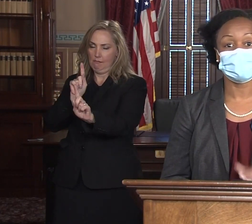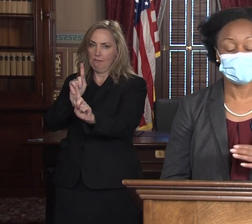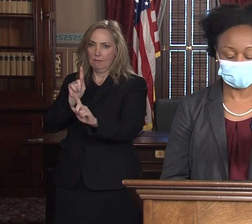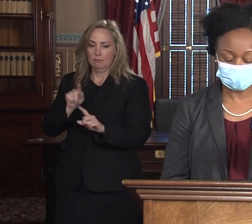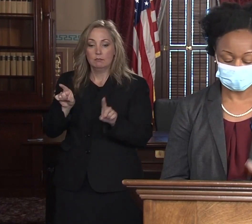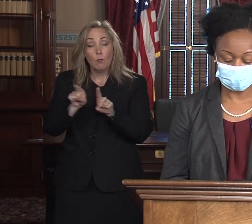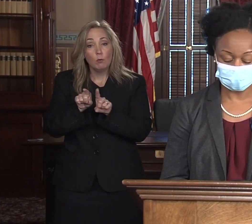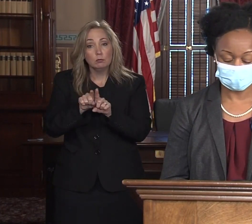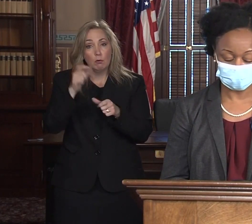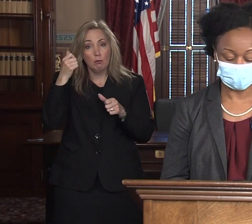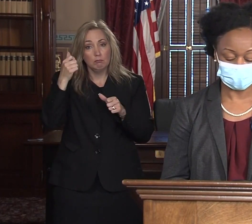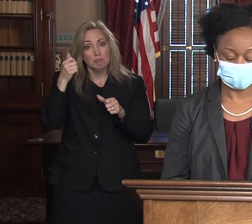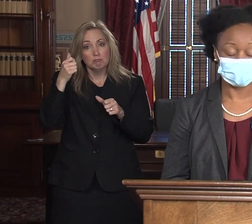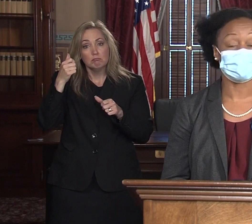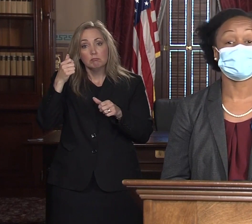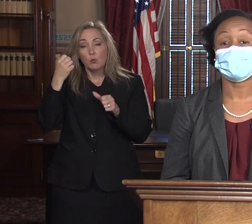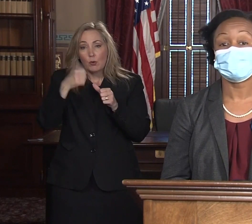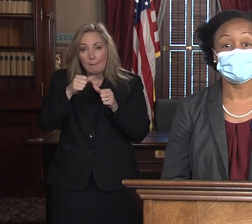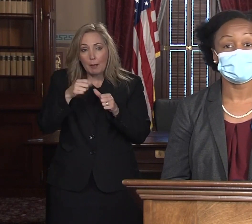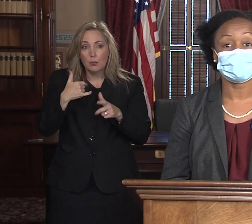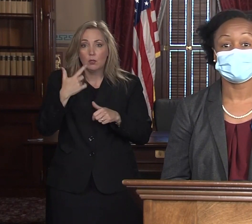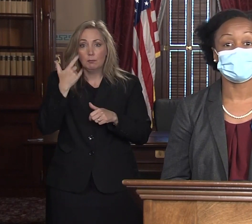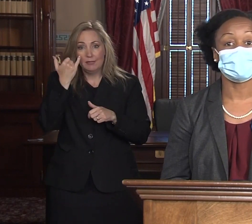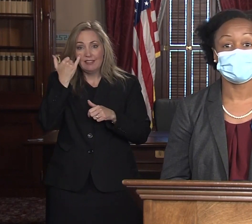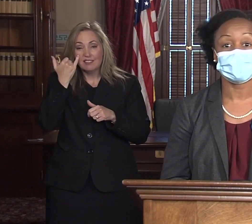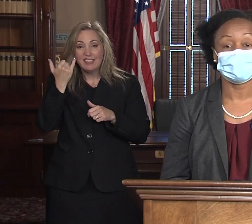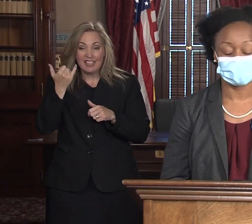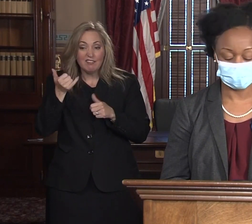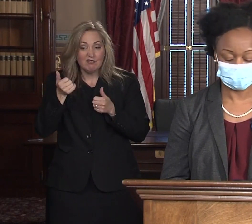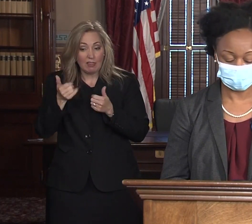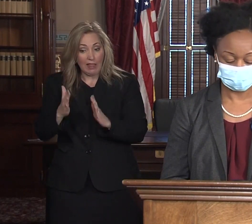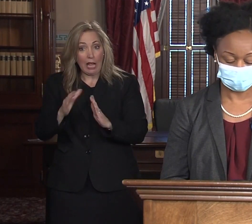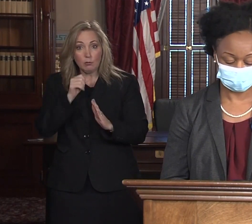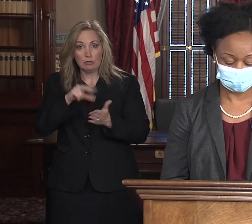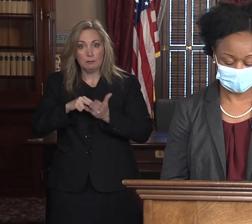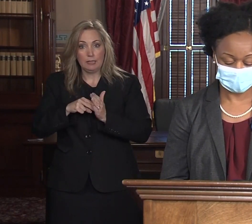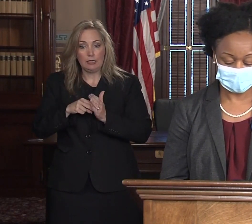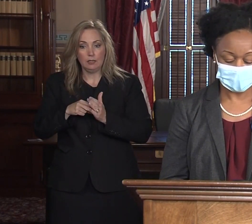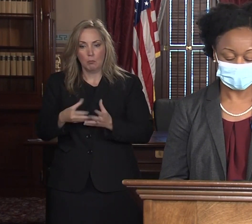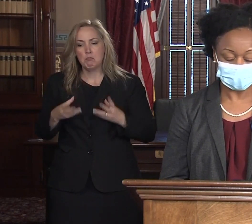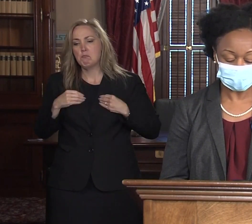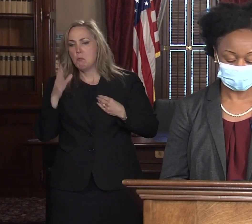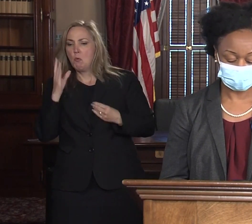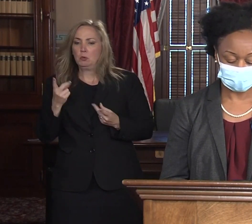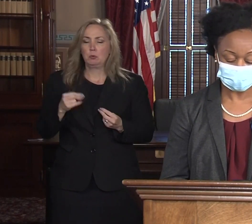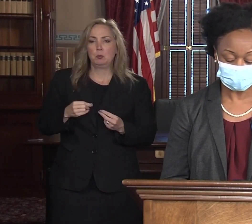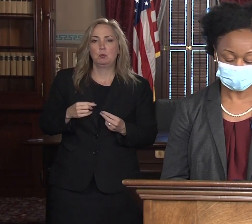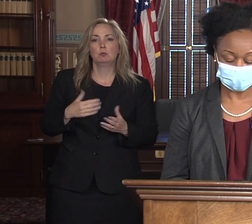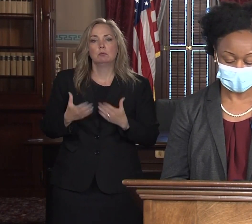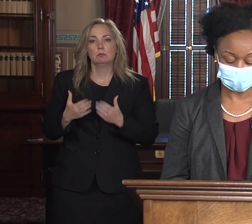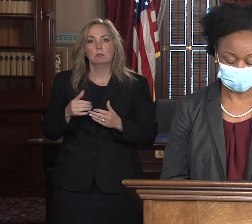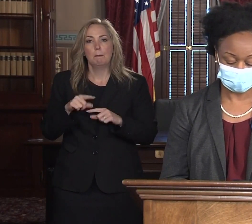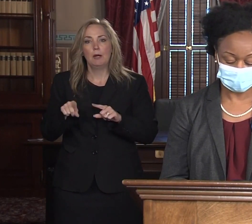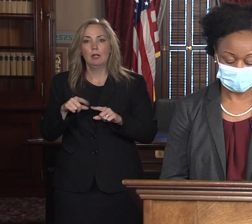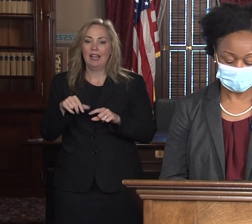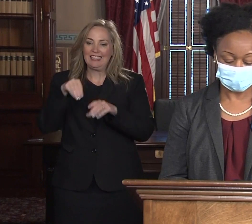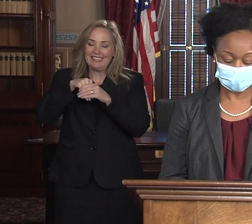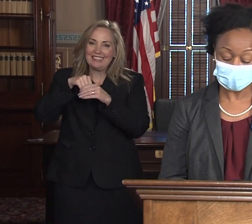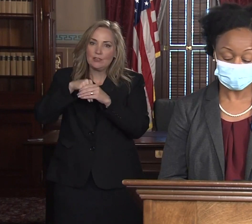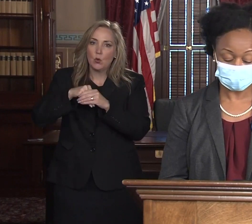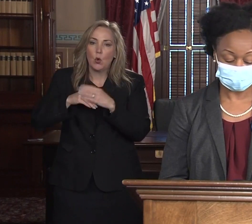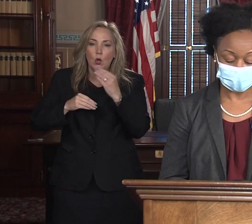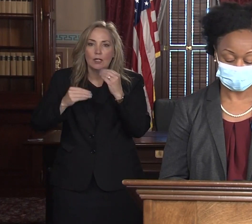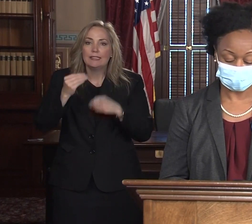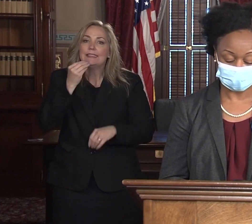that just because something is permitted, it does not mean that it is a good idea to do it. Limit indoor dining